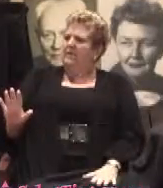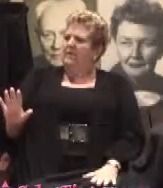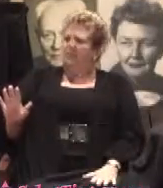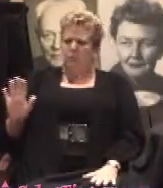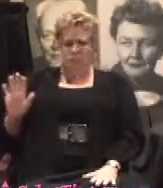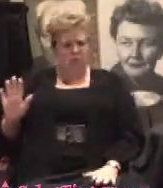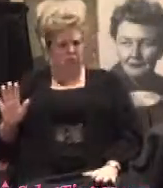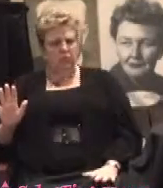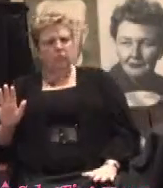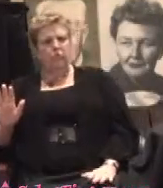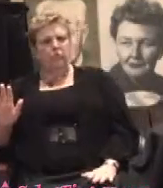Anybody else busy?